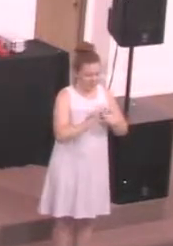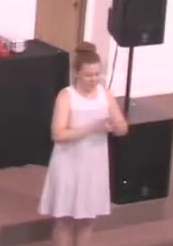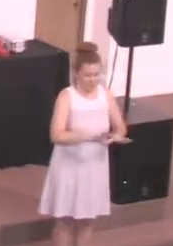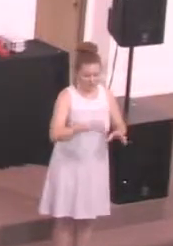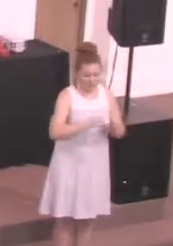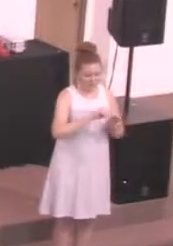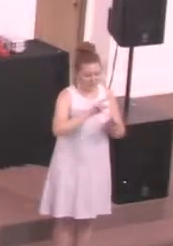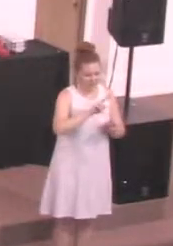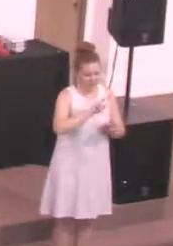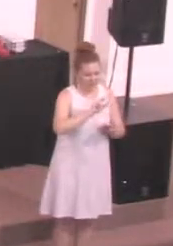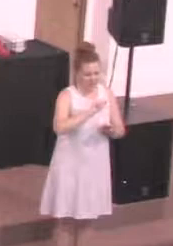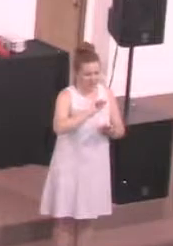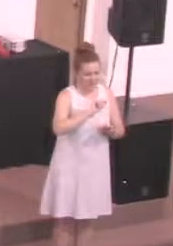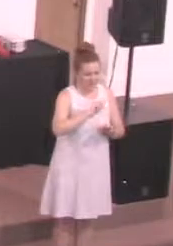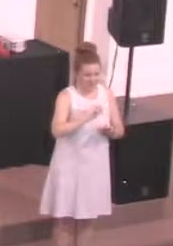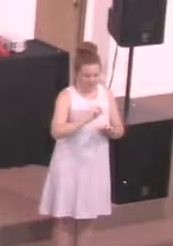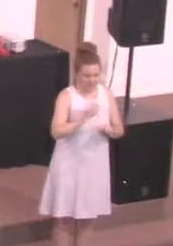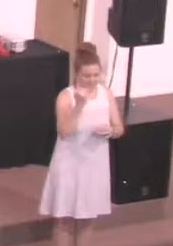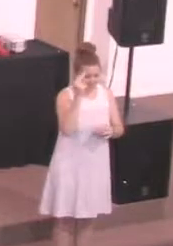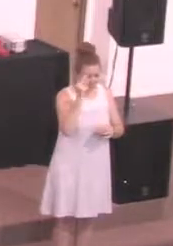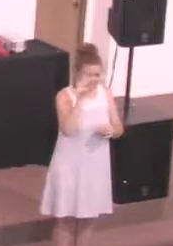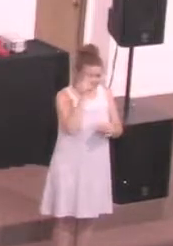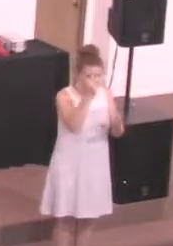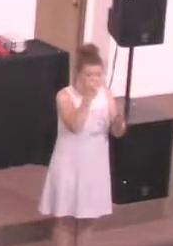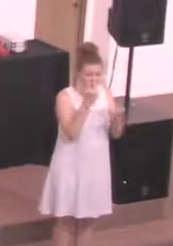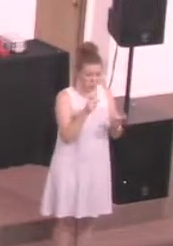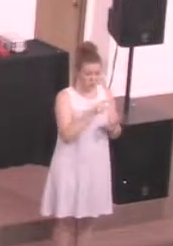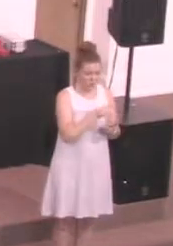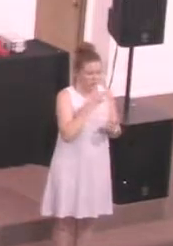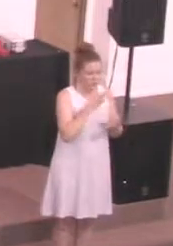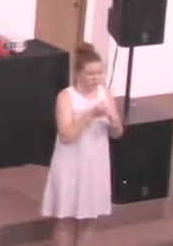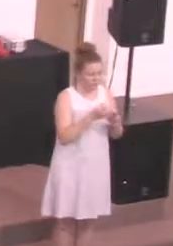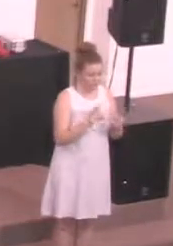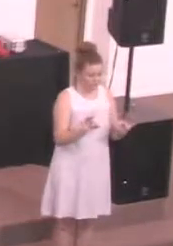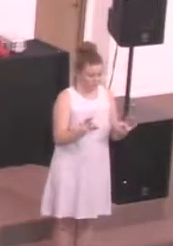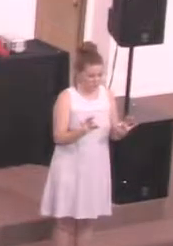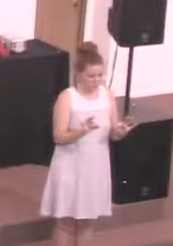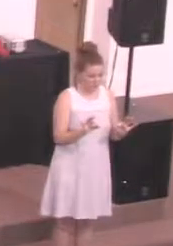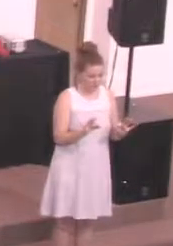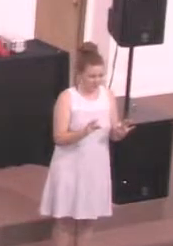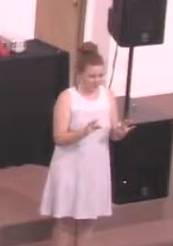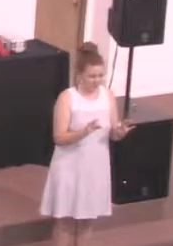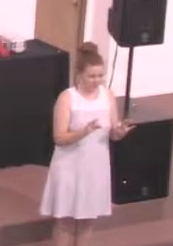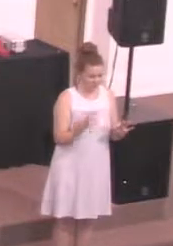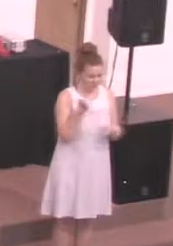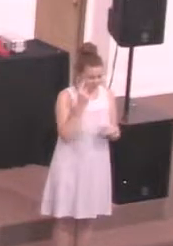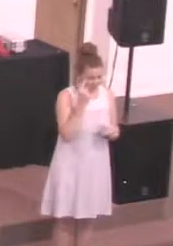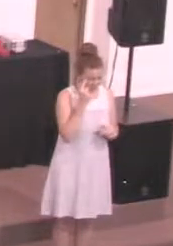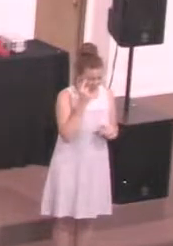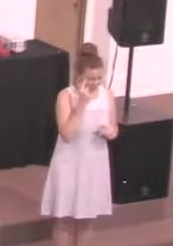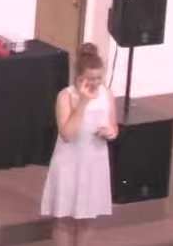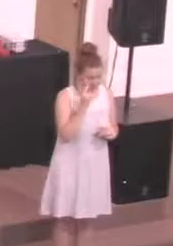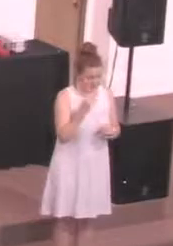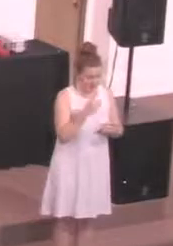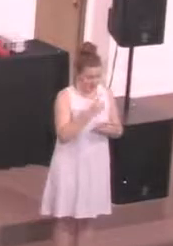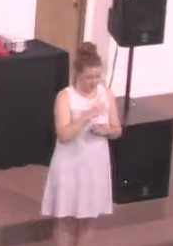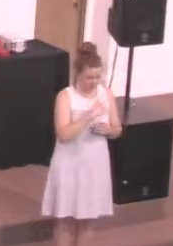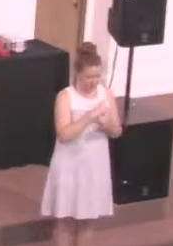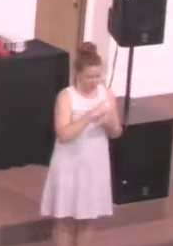you to be free. So right now, church, I want you to think right now. Say, Dear